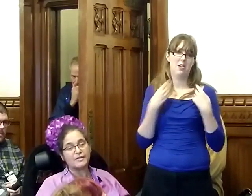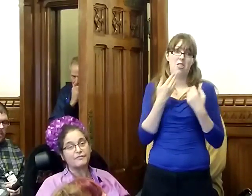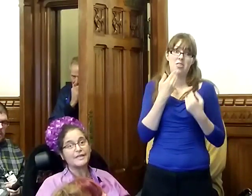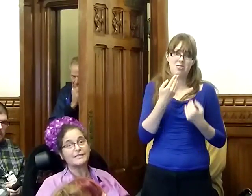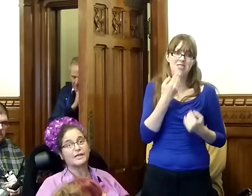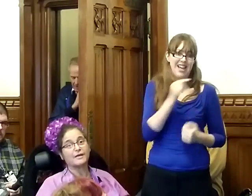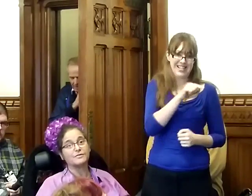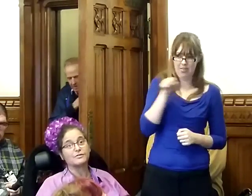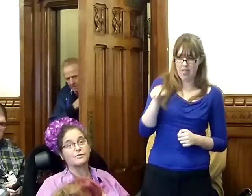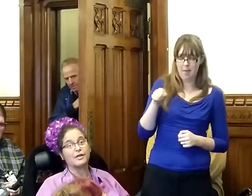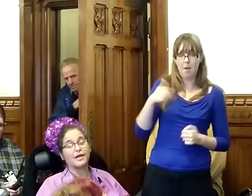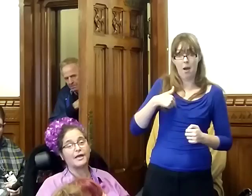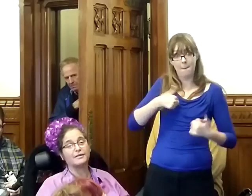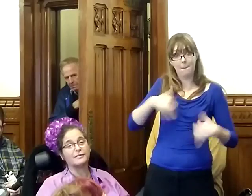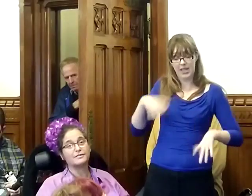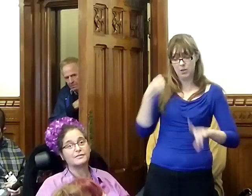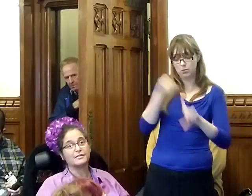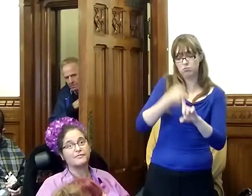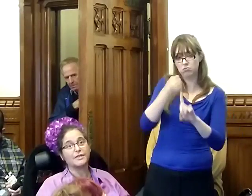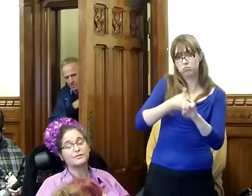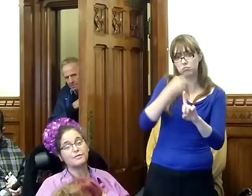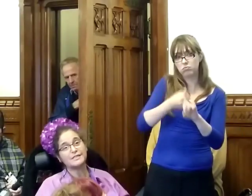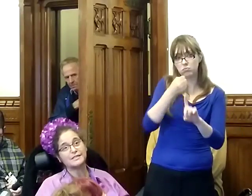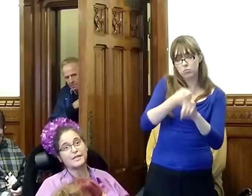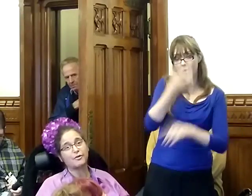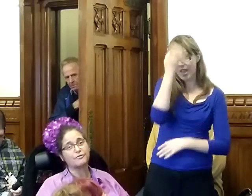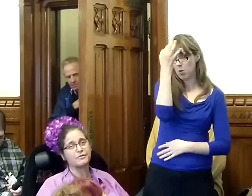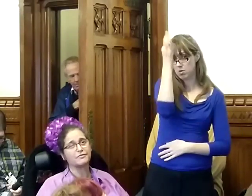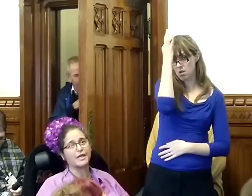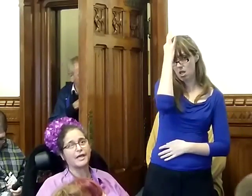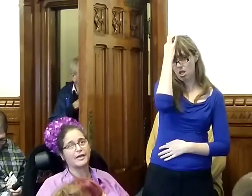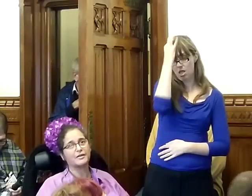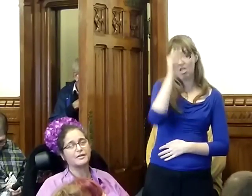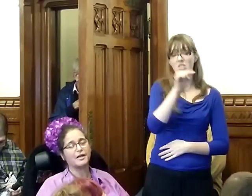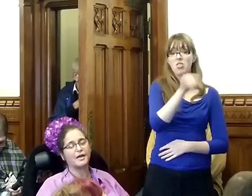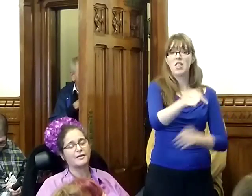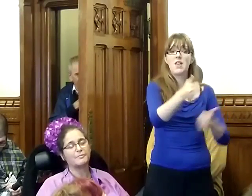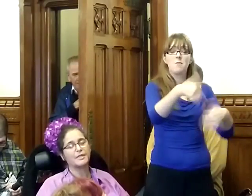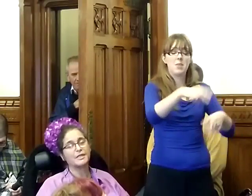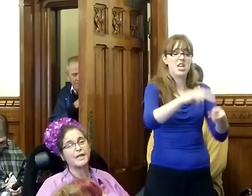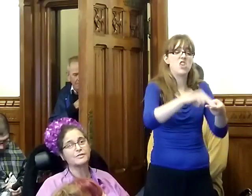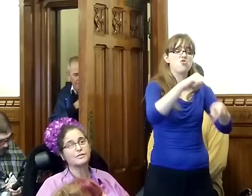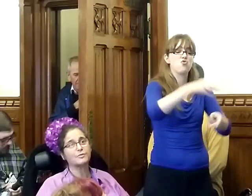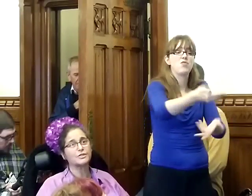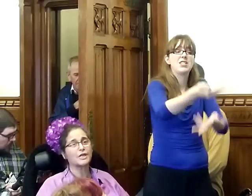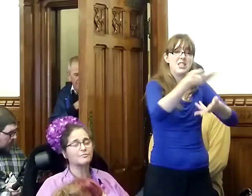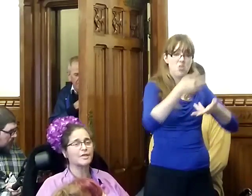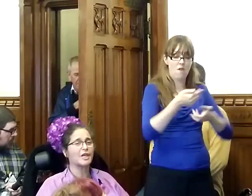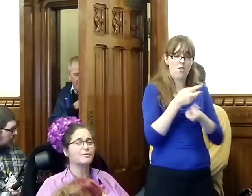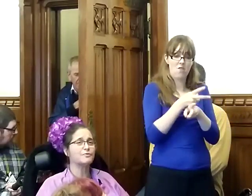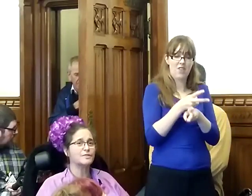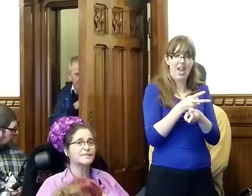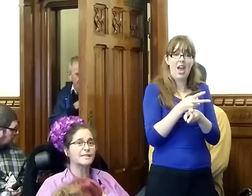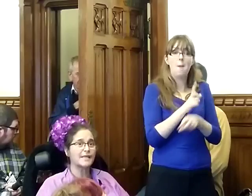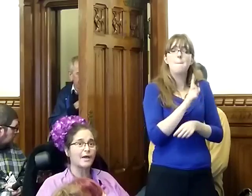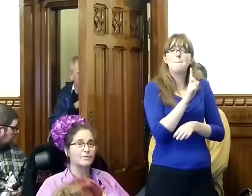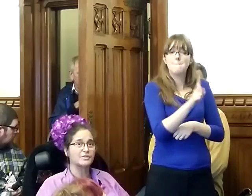I've been fighting the council and they've increased their offer of care, but they now still want to cut